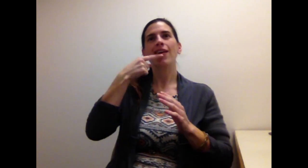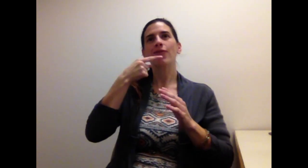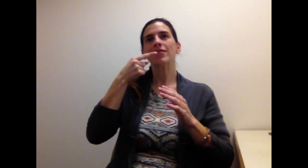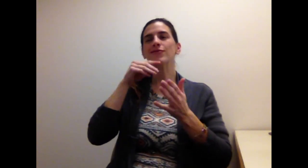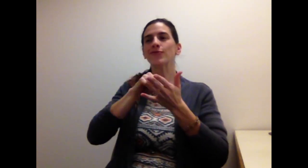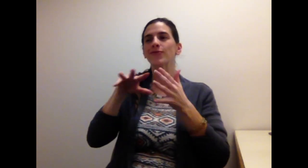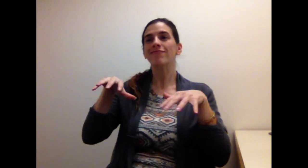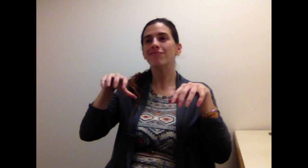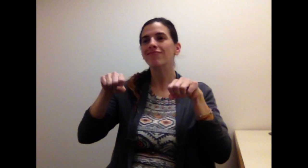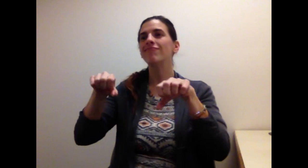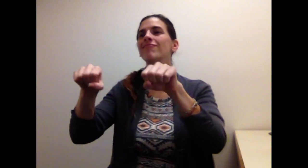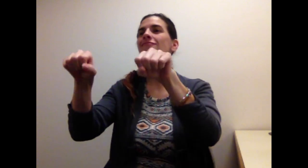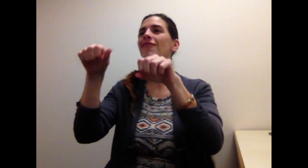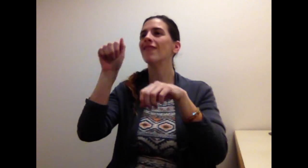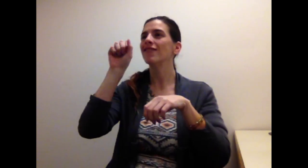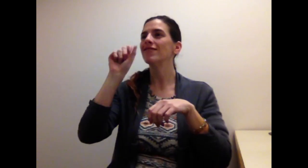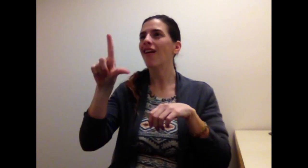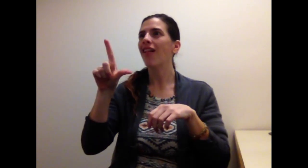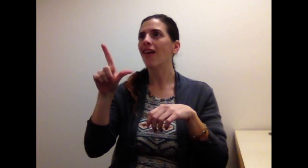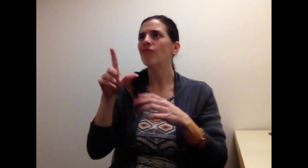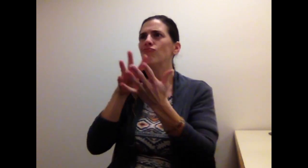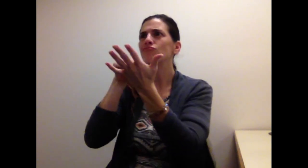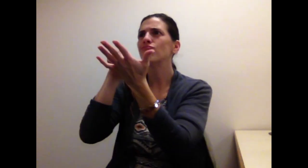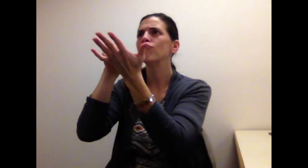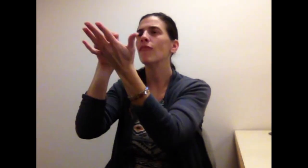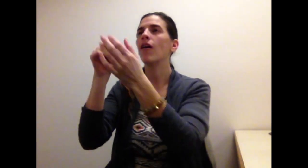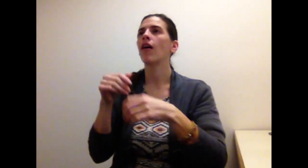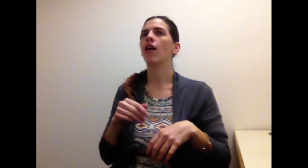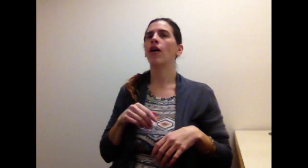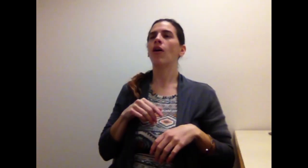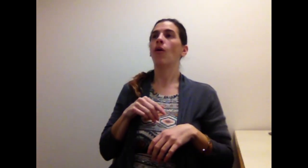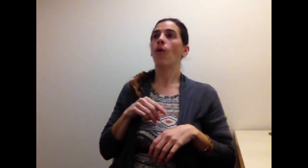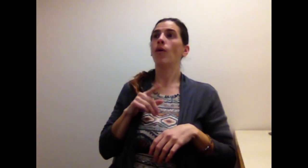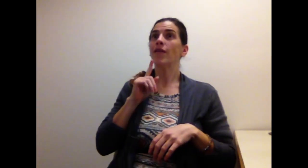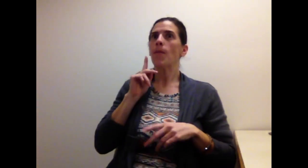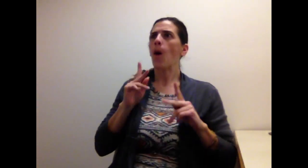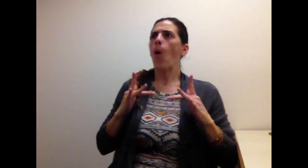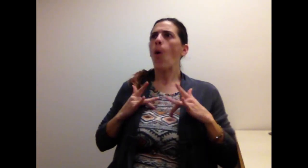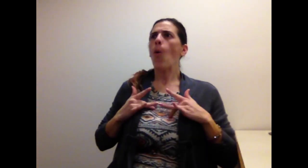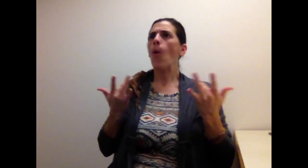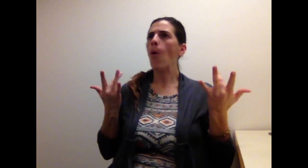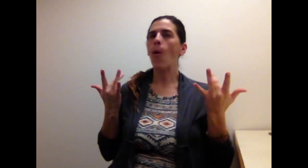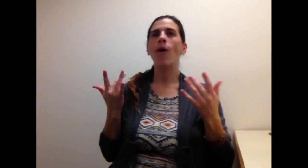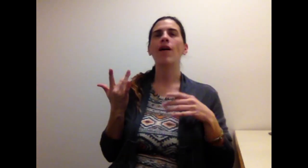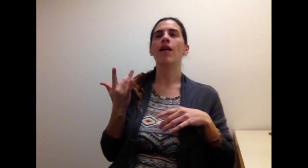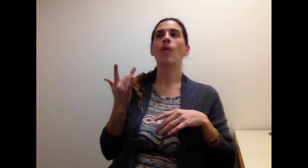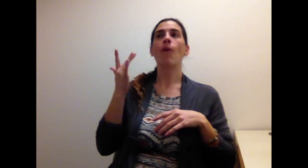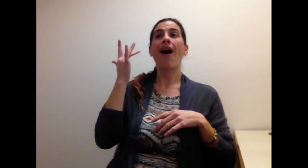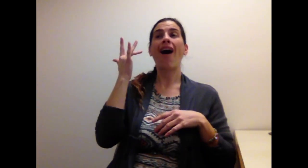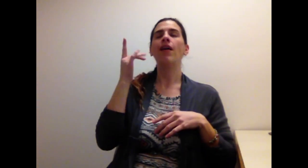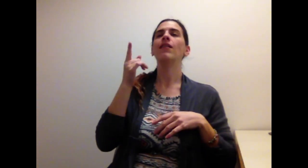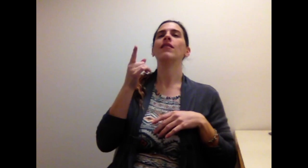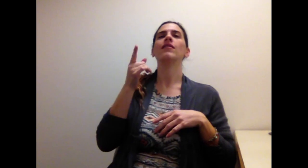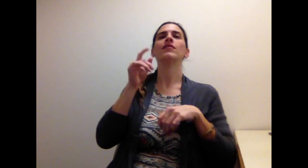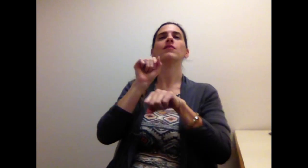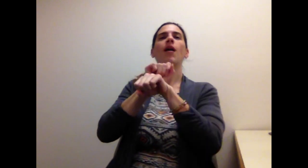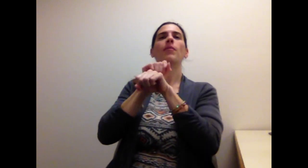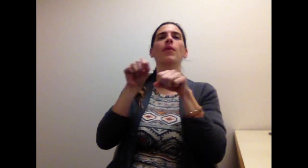it. Hearing ASL students were taking classes and learning. The deaf people were so excited. They thought